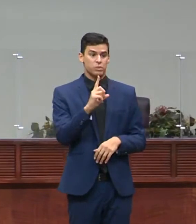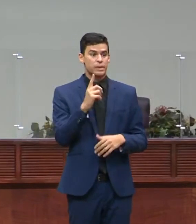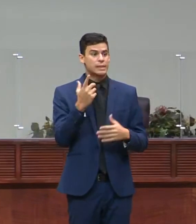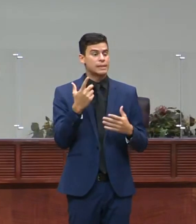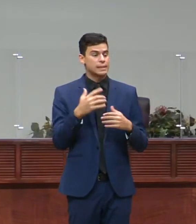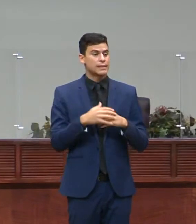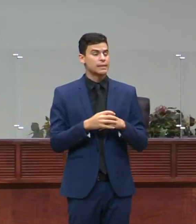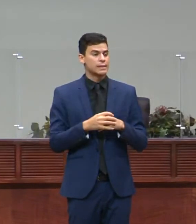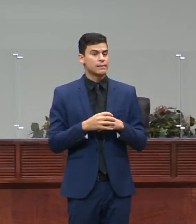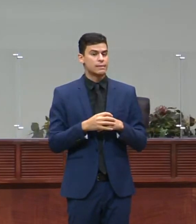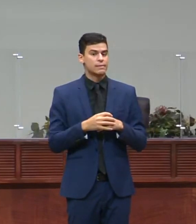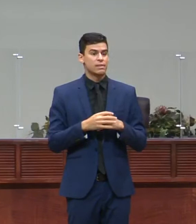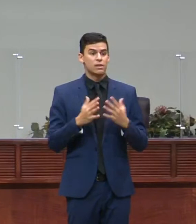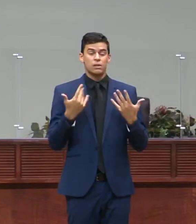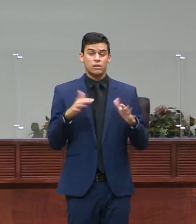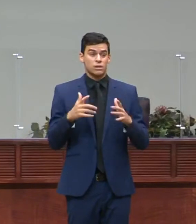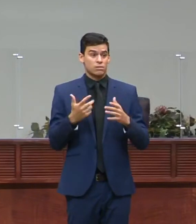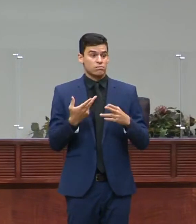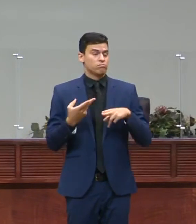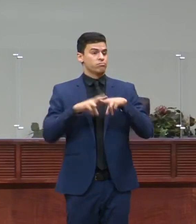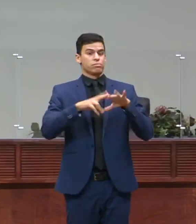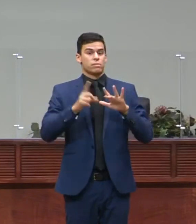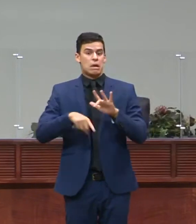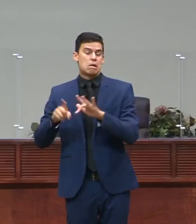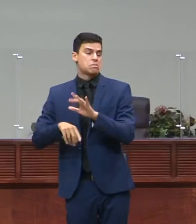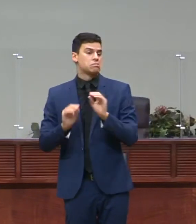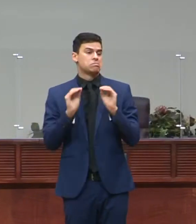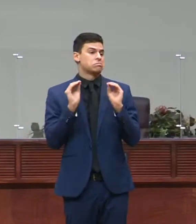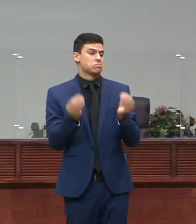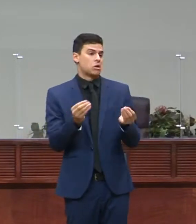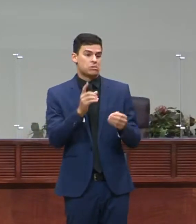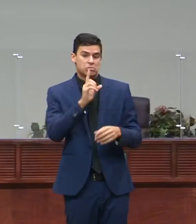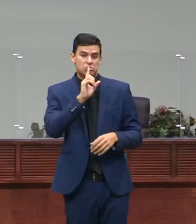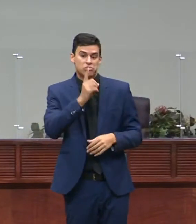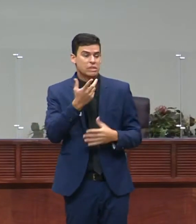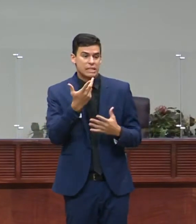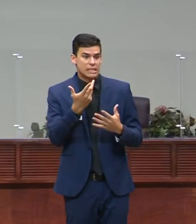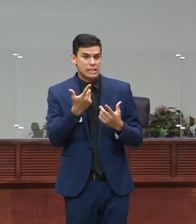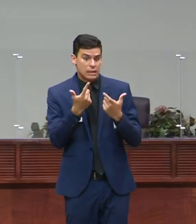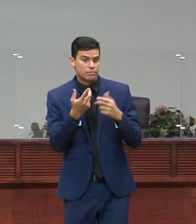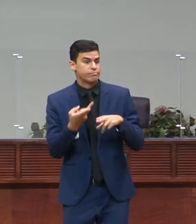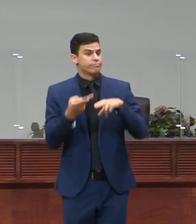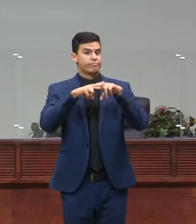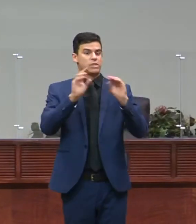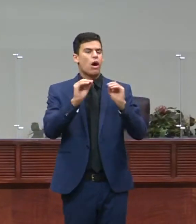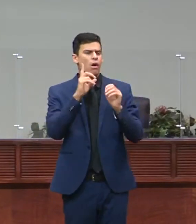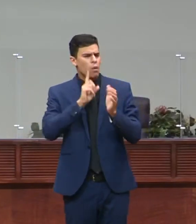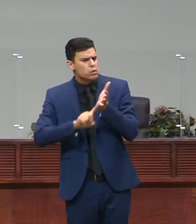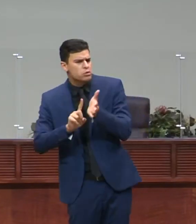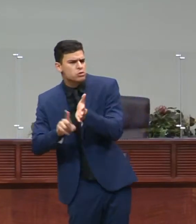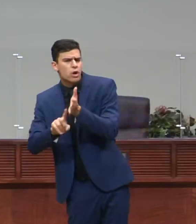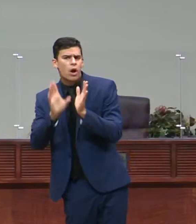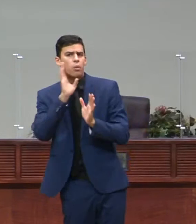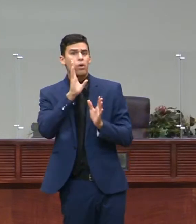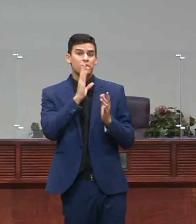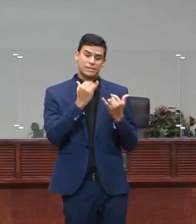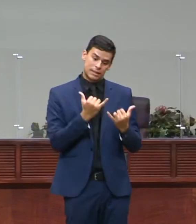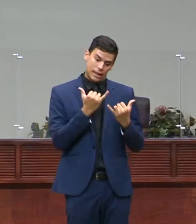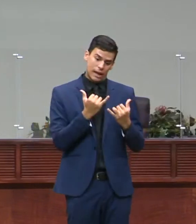inordinate amount of absences called in. We'll check, obviously, throughout the day and at the end of the day to see where we